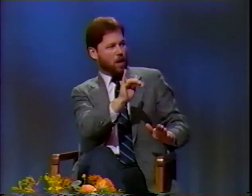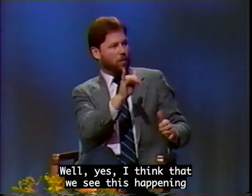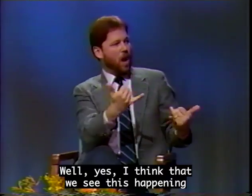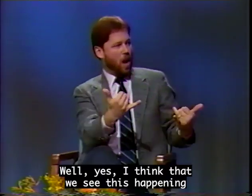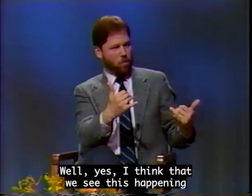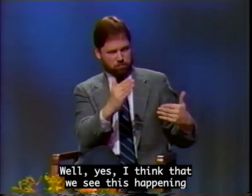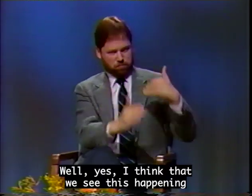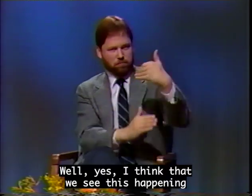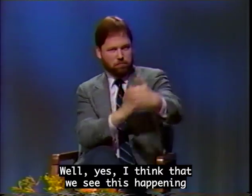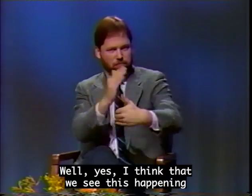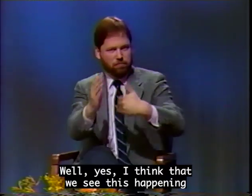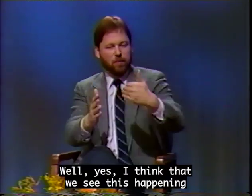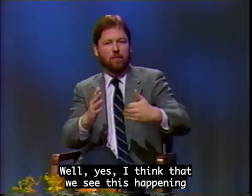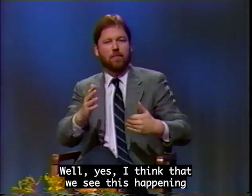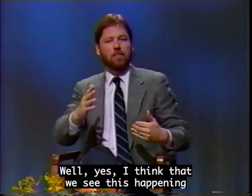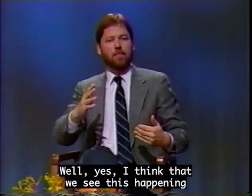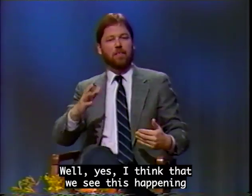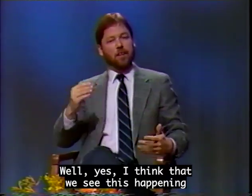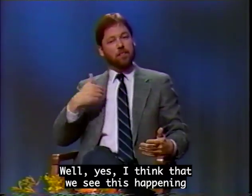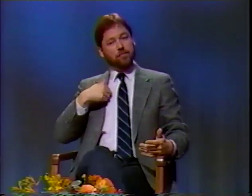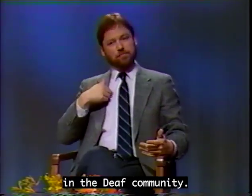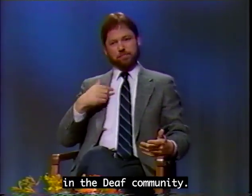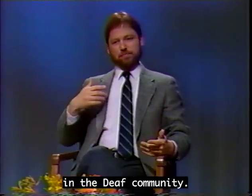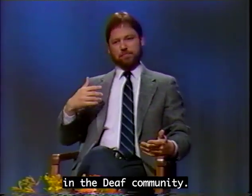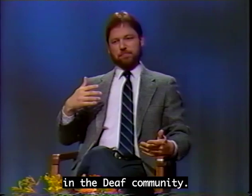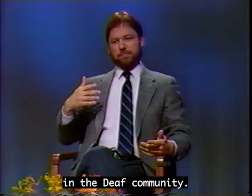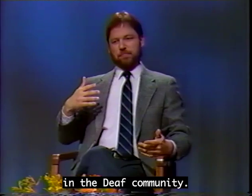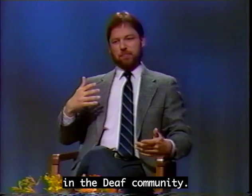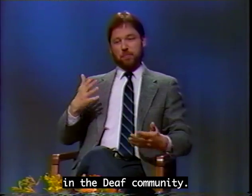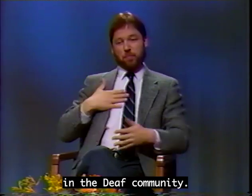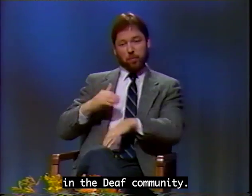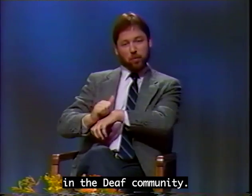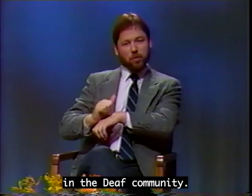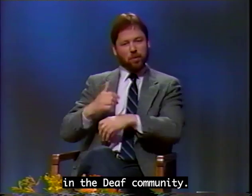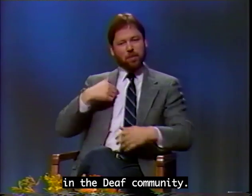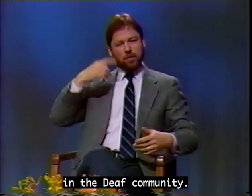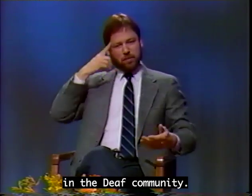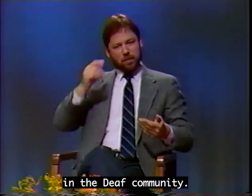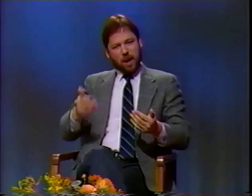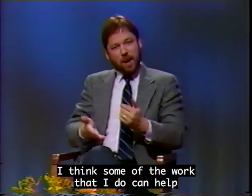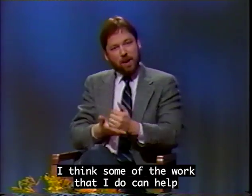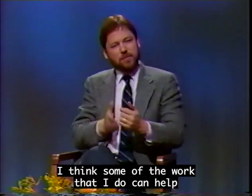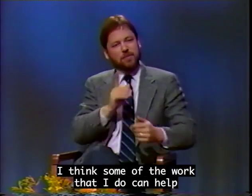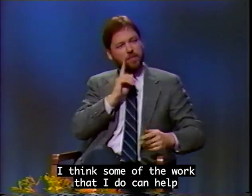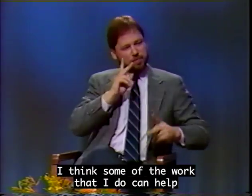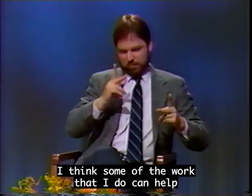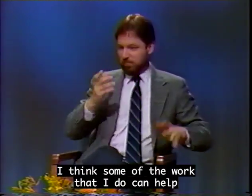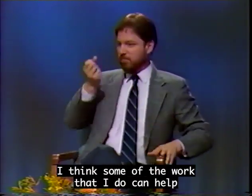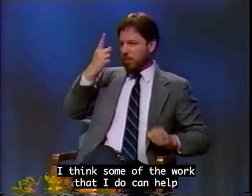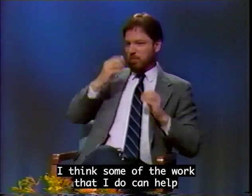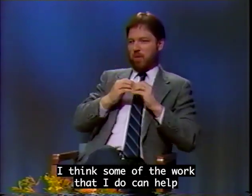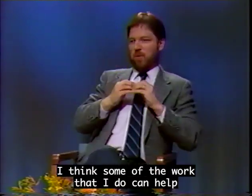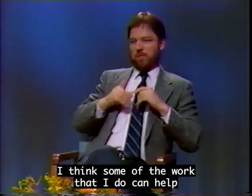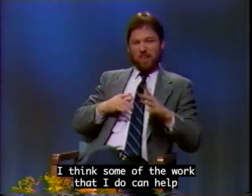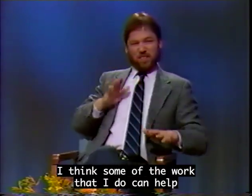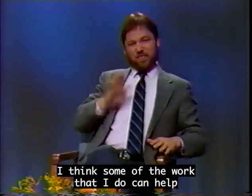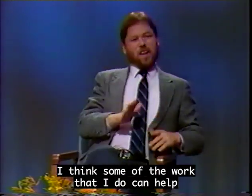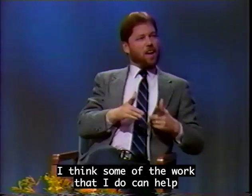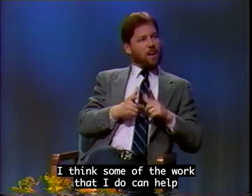Well, yes, I think that we see this happening in the deaf community. I think some of the work that I do can